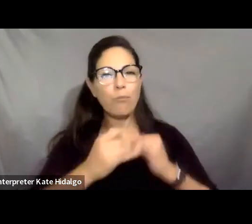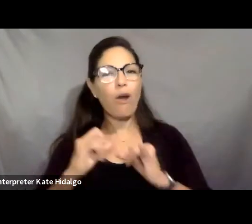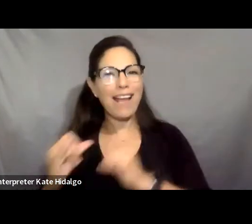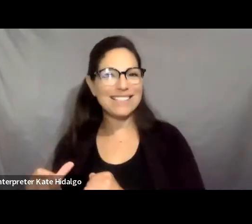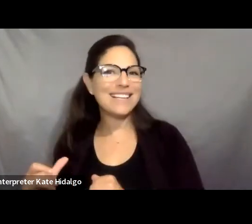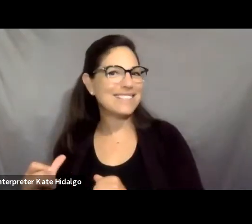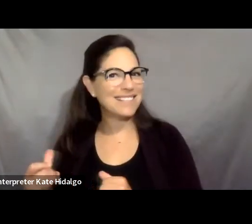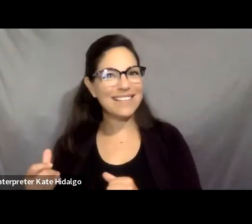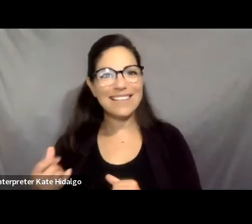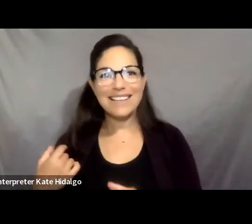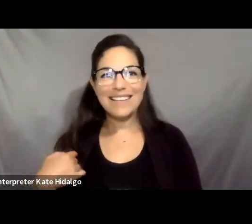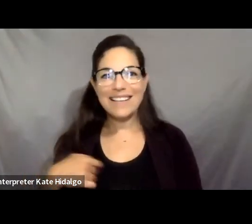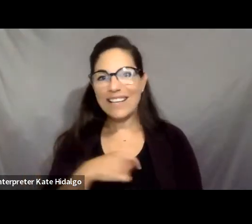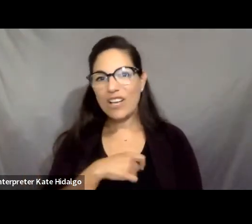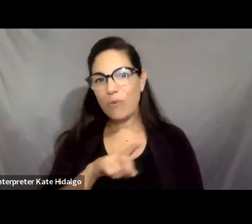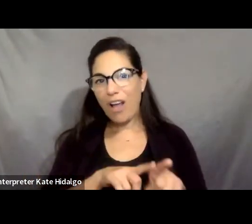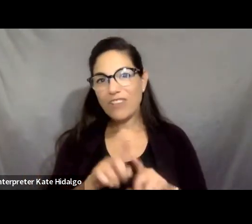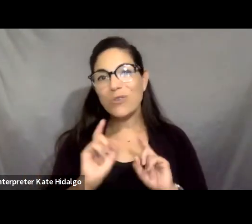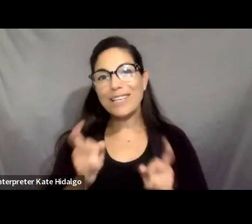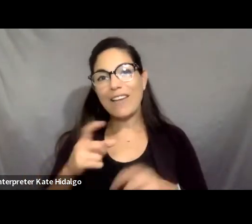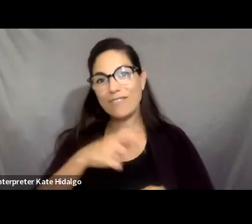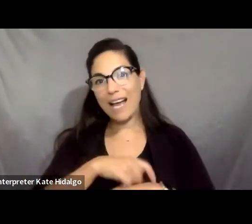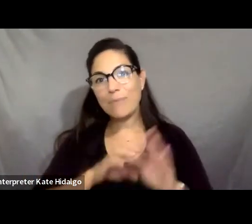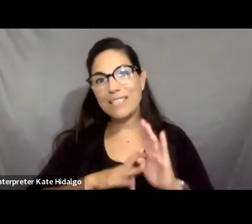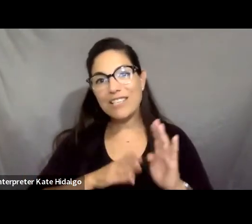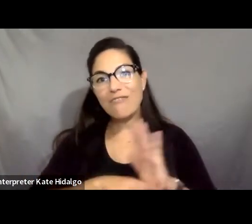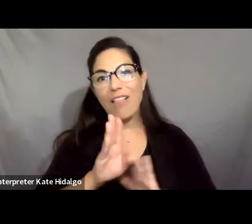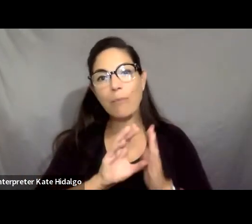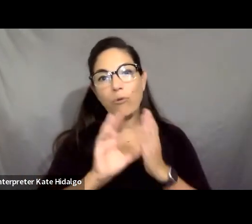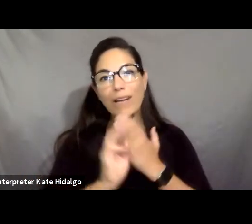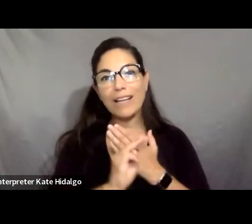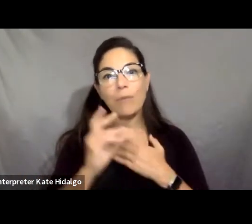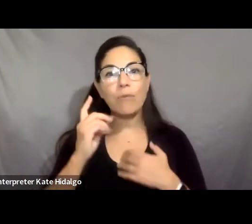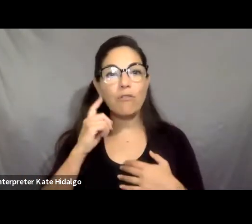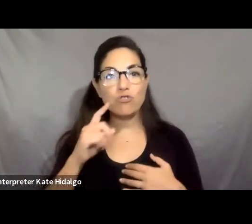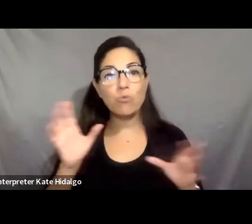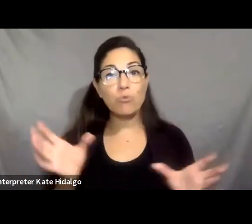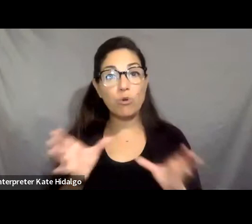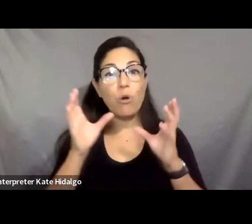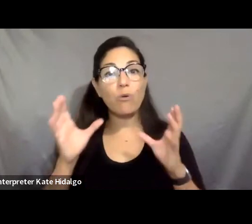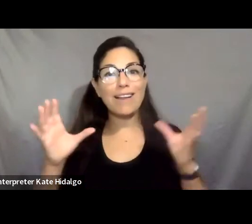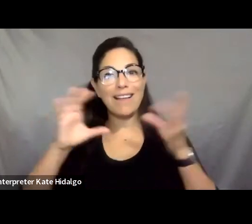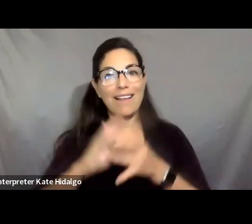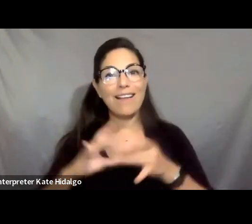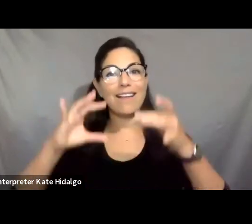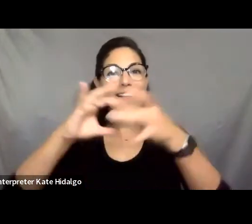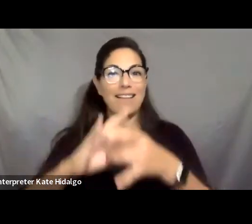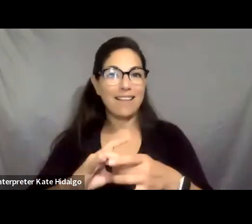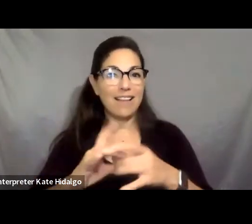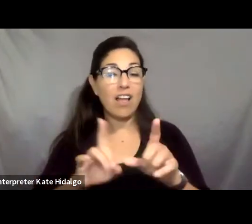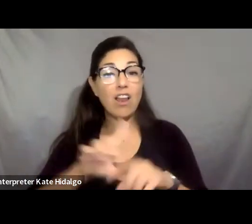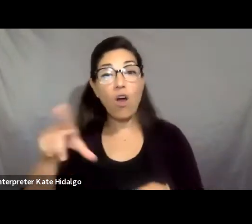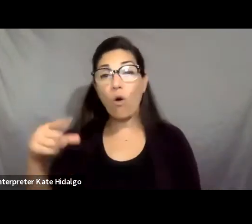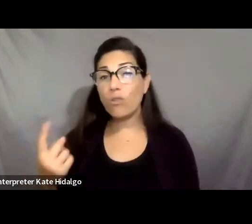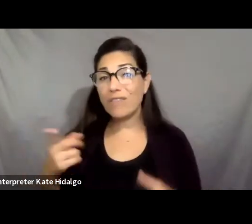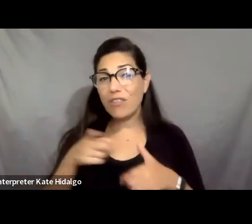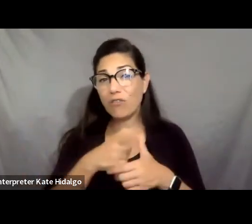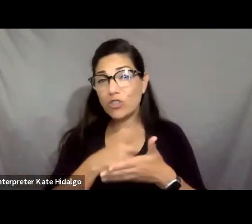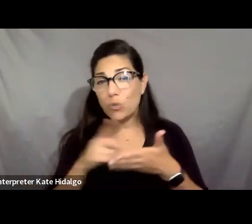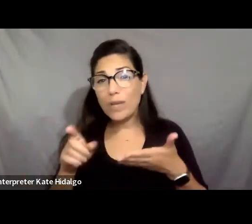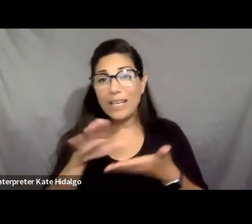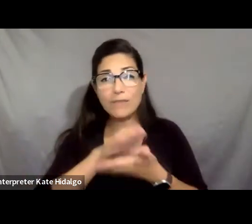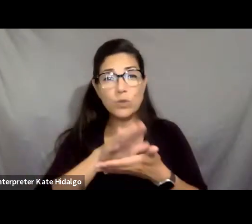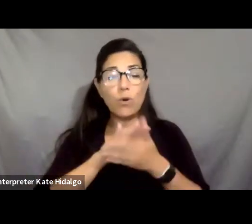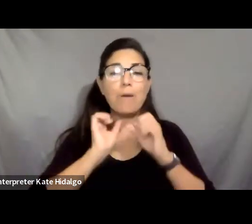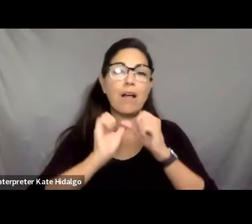And we also gave time and developed some curriculum to promote connectedness, but not only for the first week of school, but